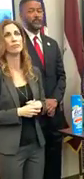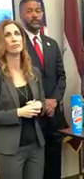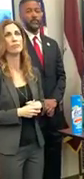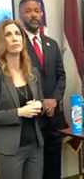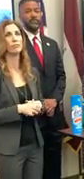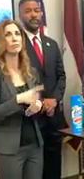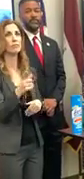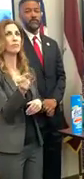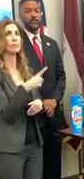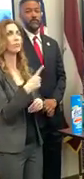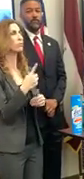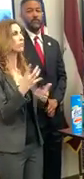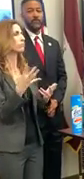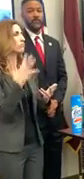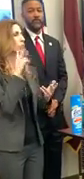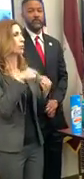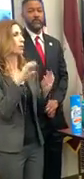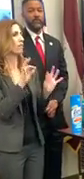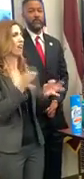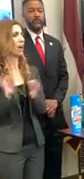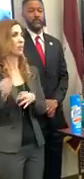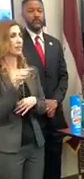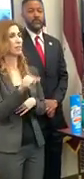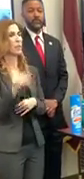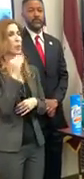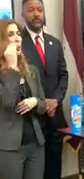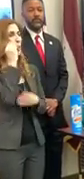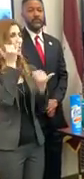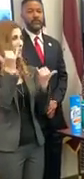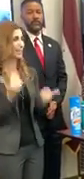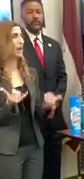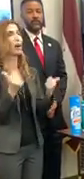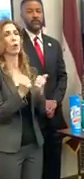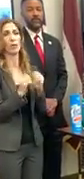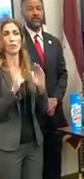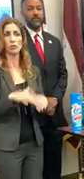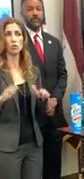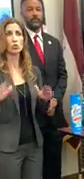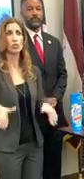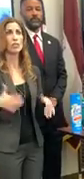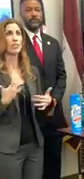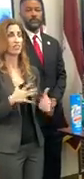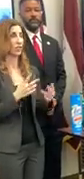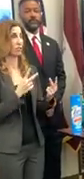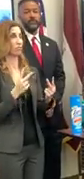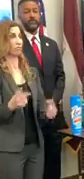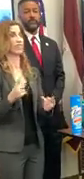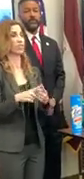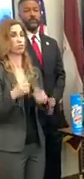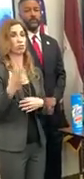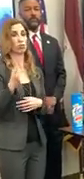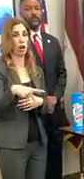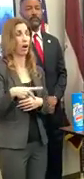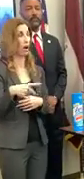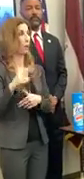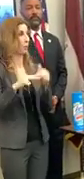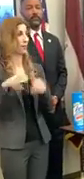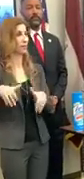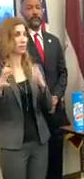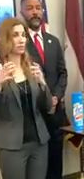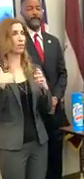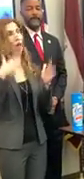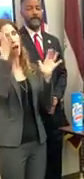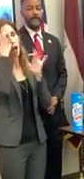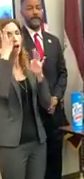Anything you say to the families that are sitting there in their homes with their children that went to this CHOP facility, that are either losing